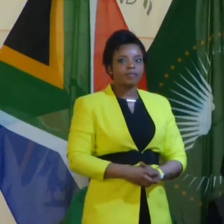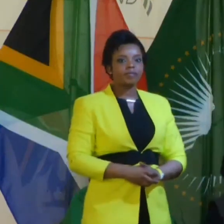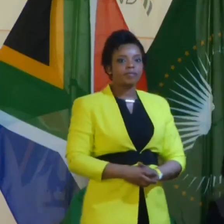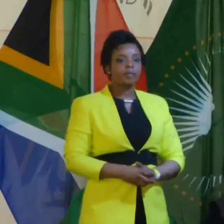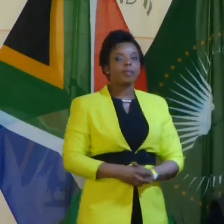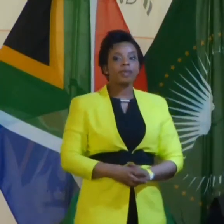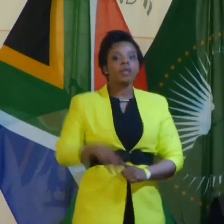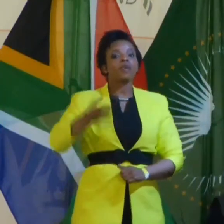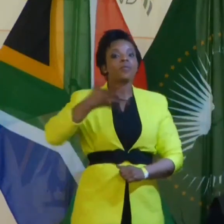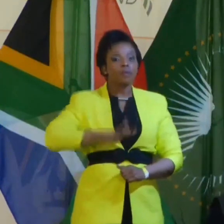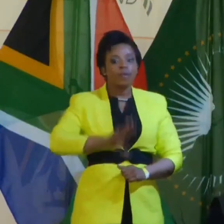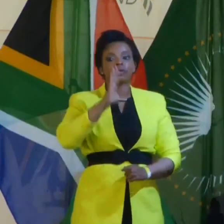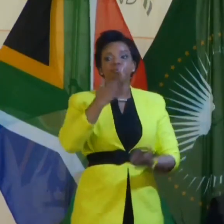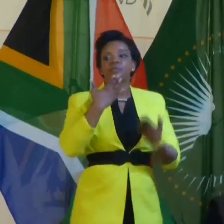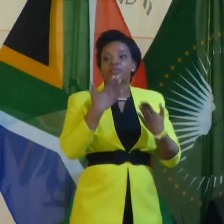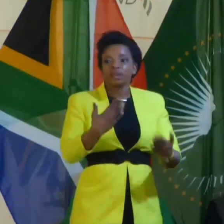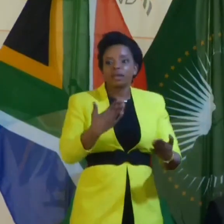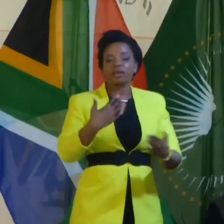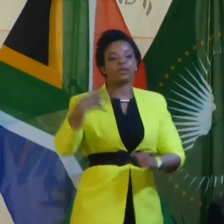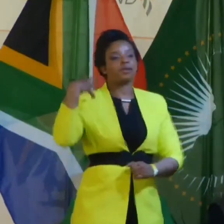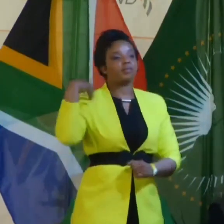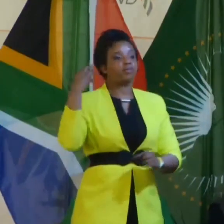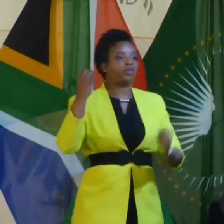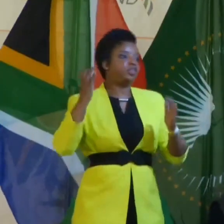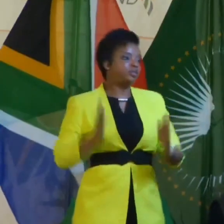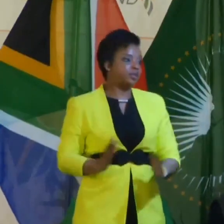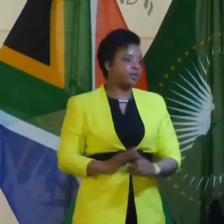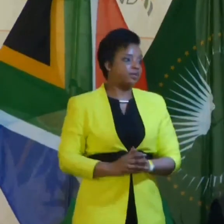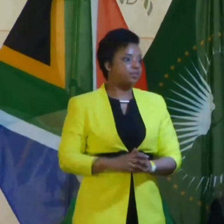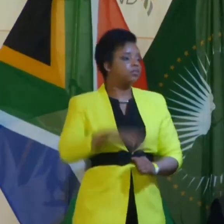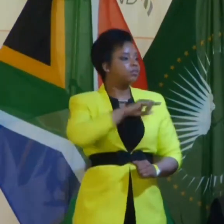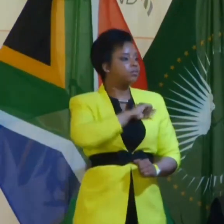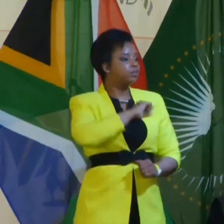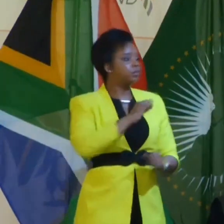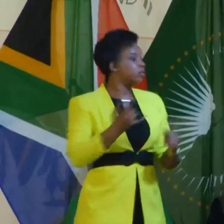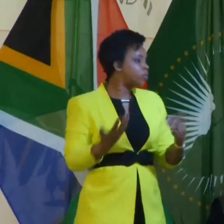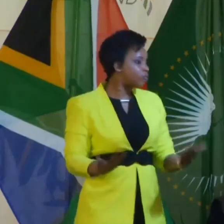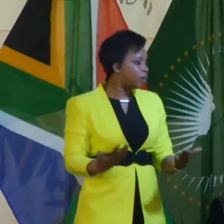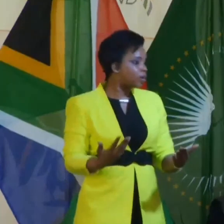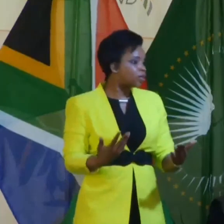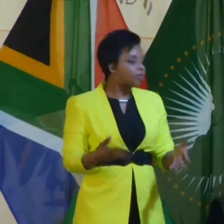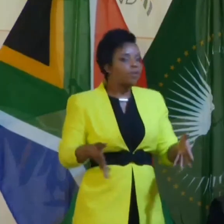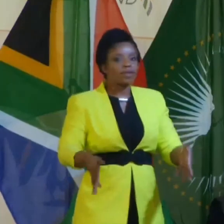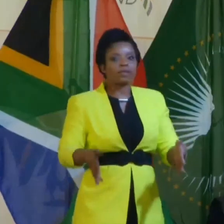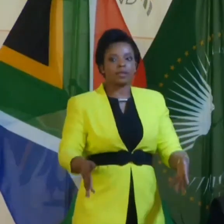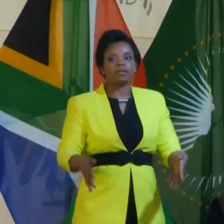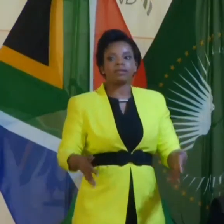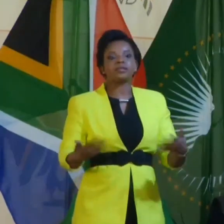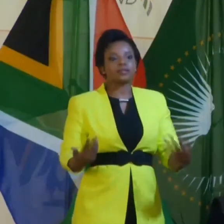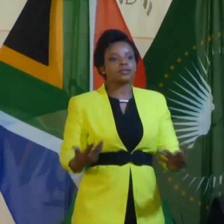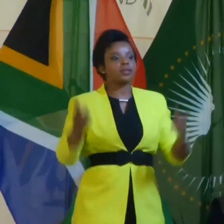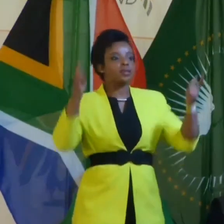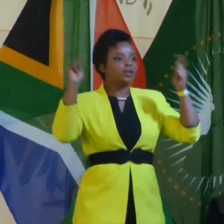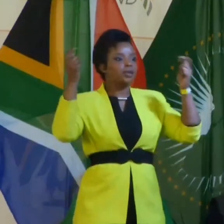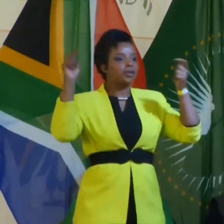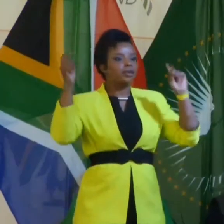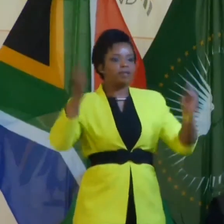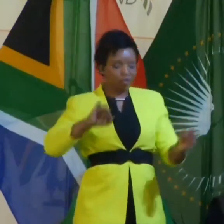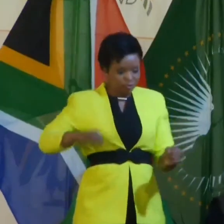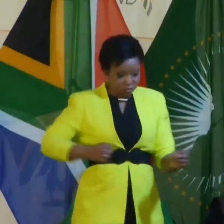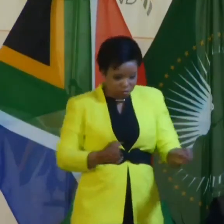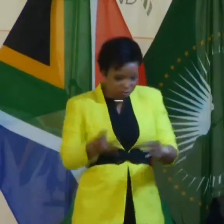We want to thank the minister for relocating strategically this event to come to Gauteng.